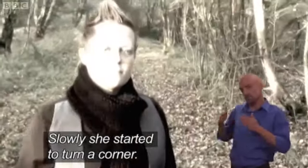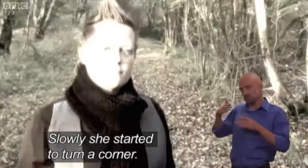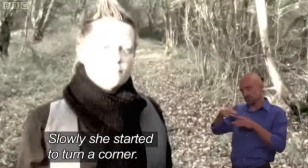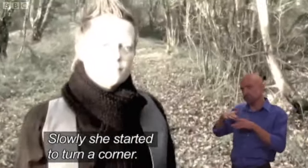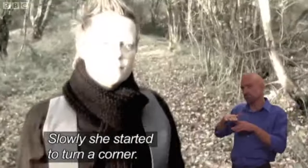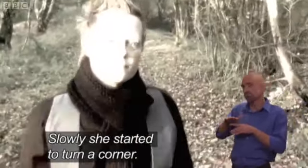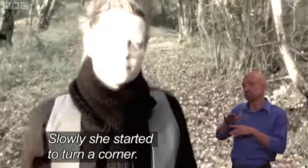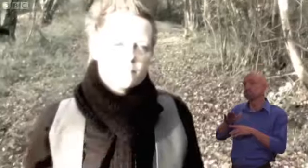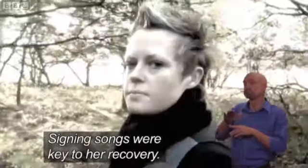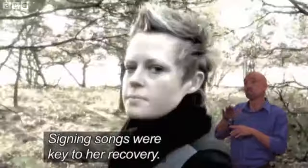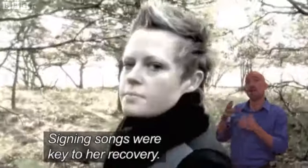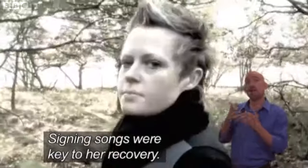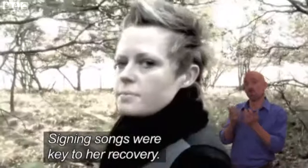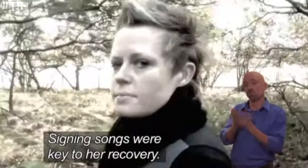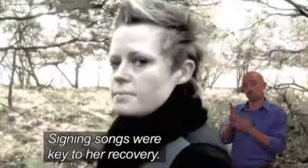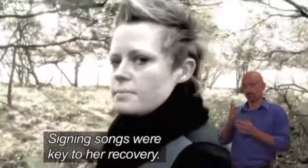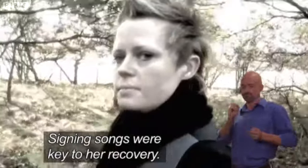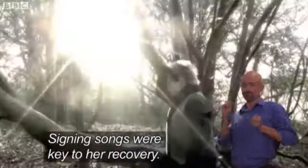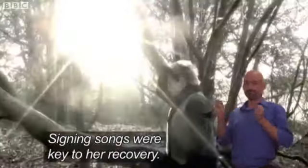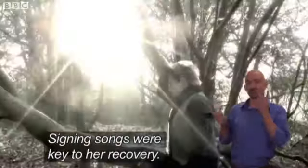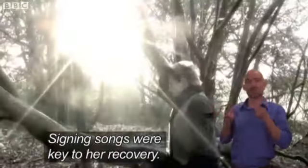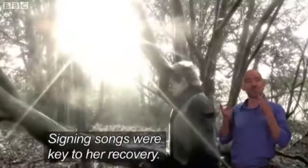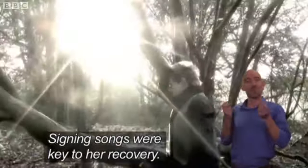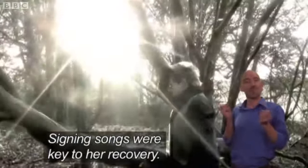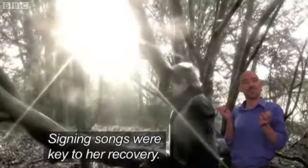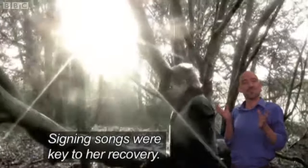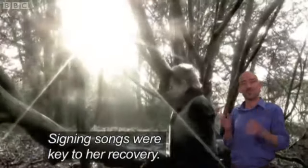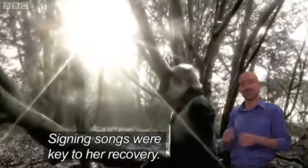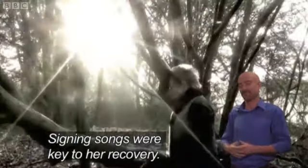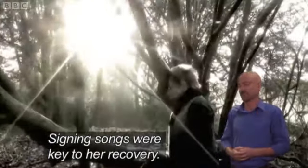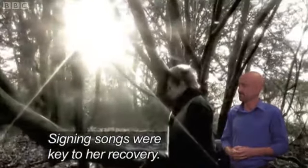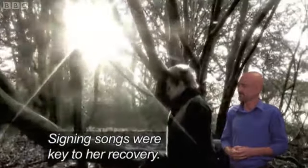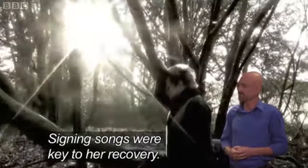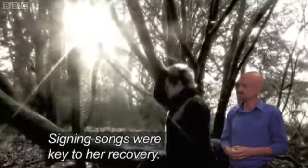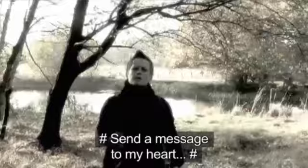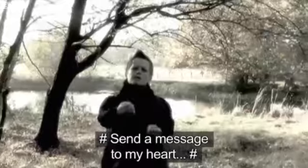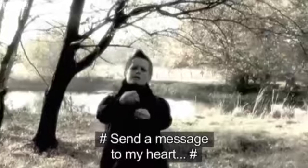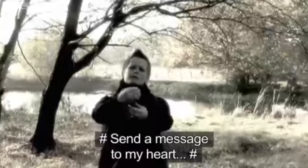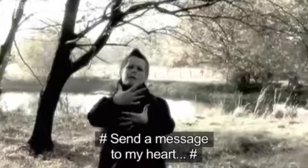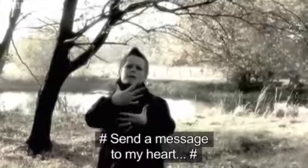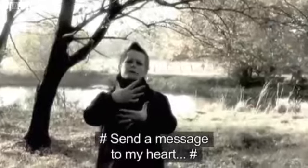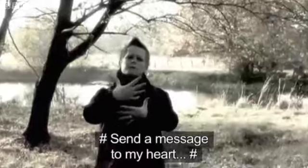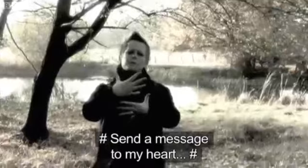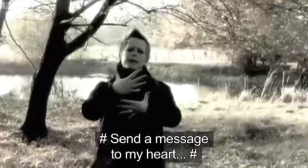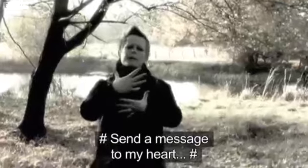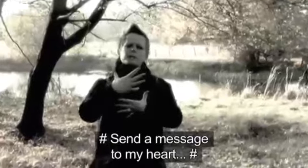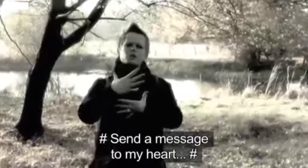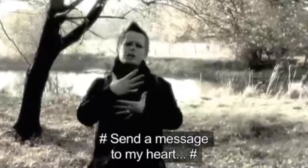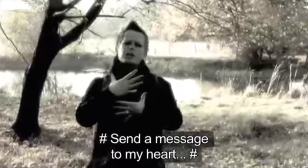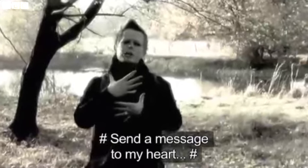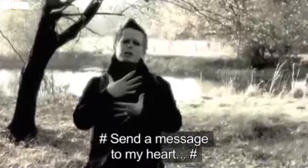to turn a corner. Signing songs were key to her recovery. Send a